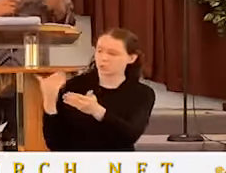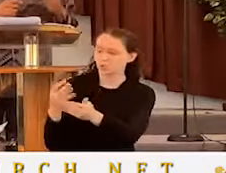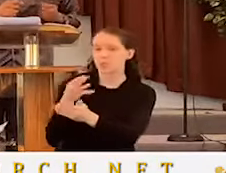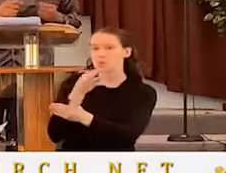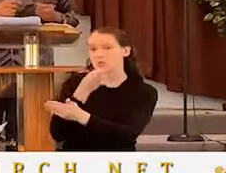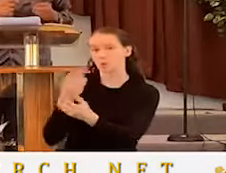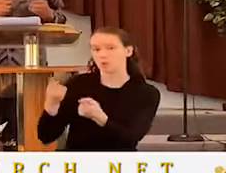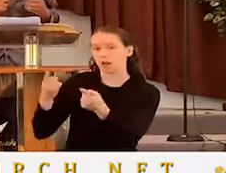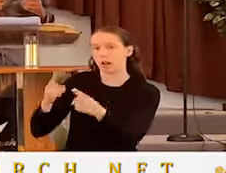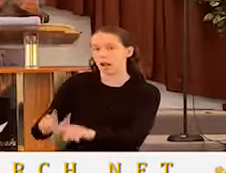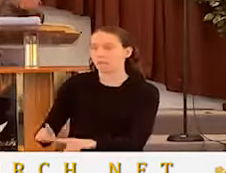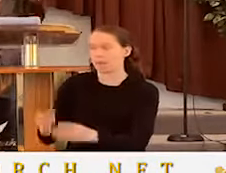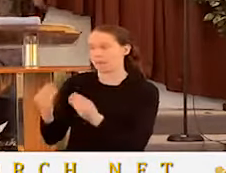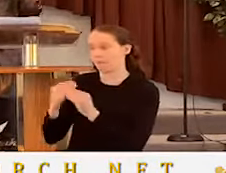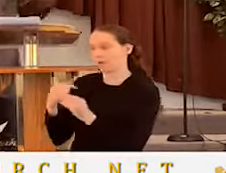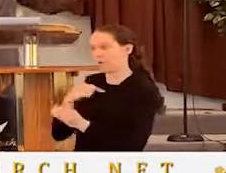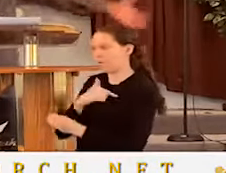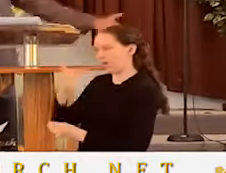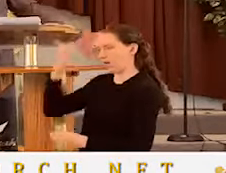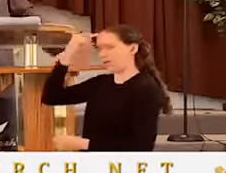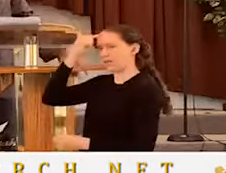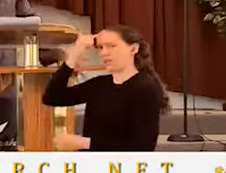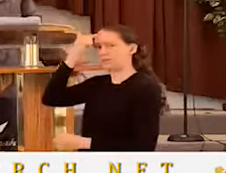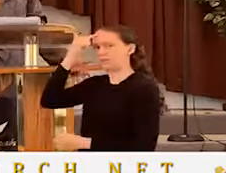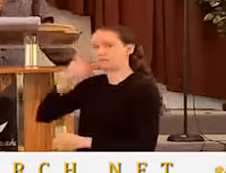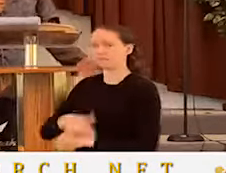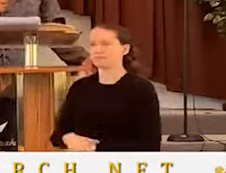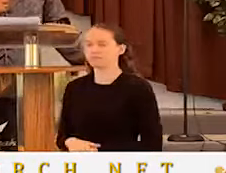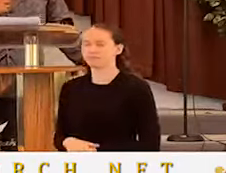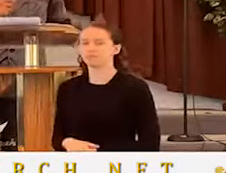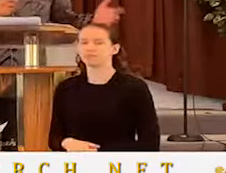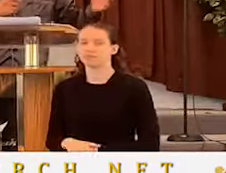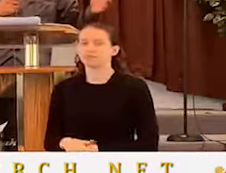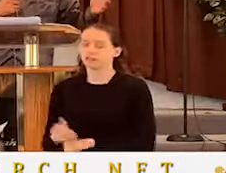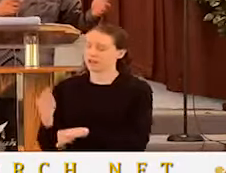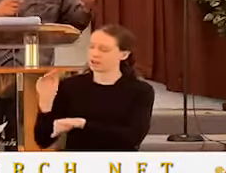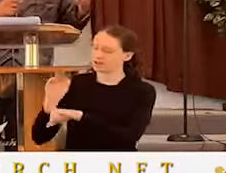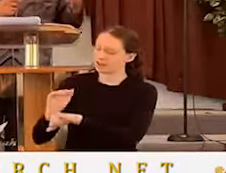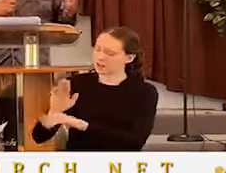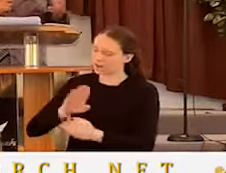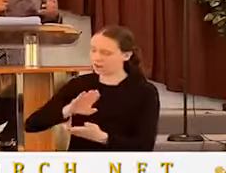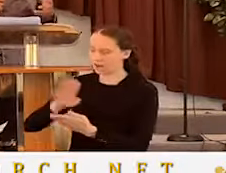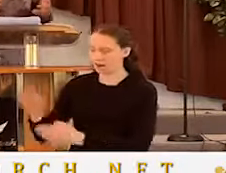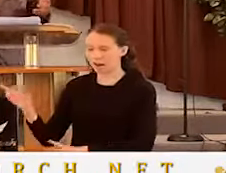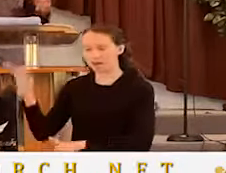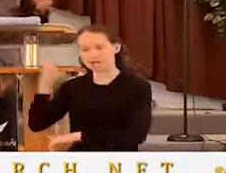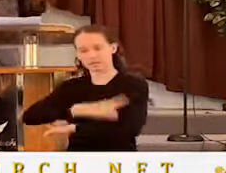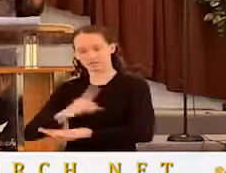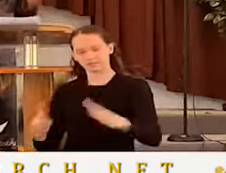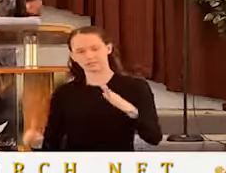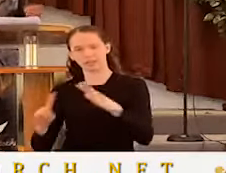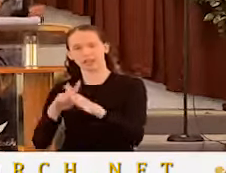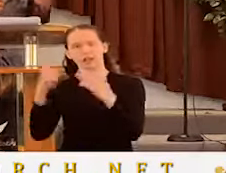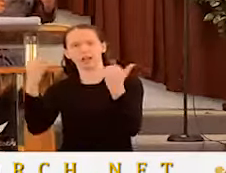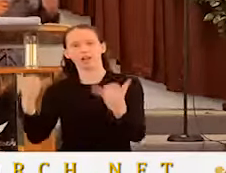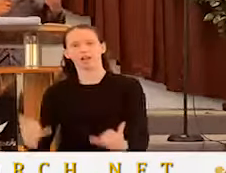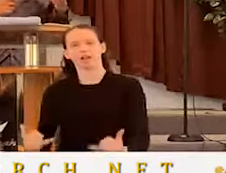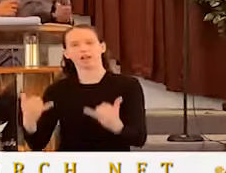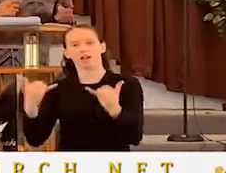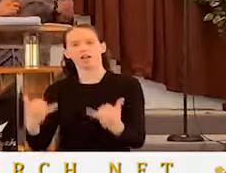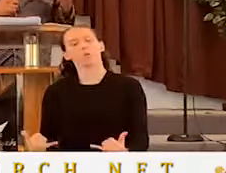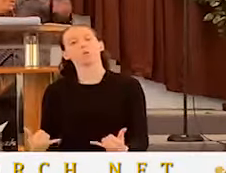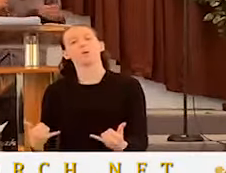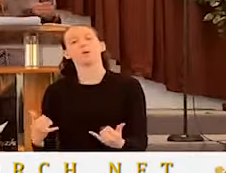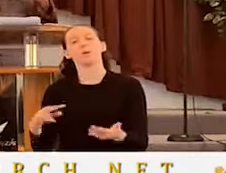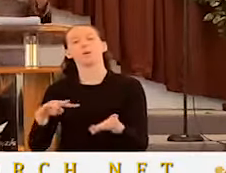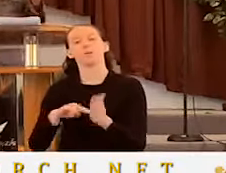we believed. The night is far spent, the day is at hand. Let us therefore